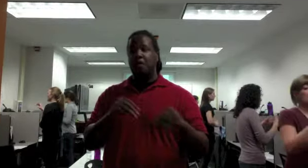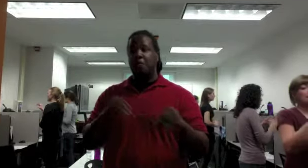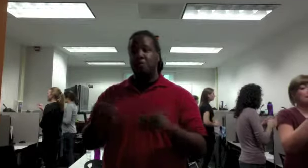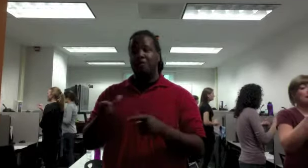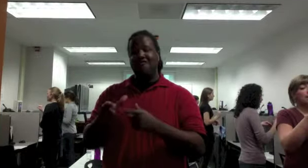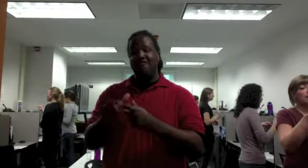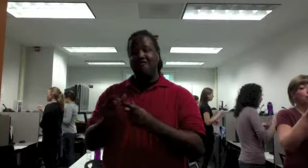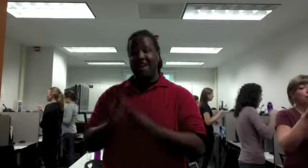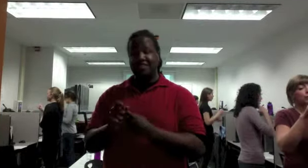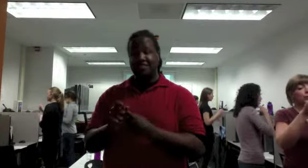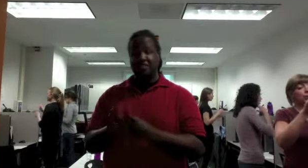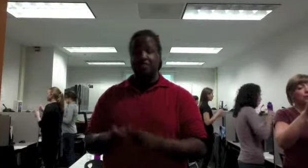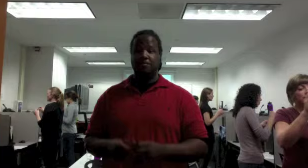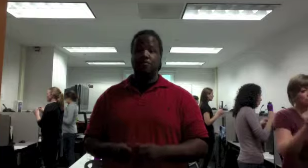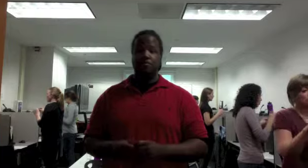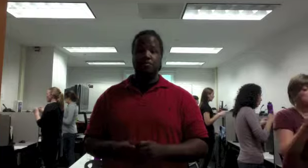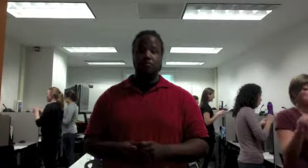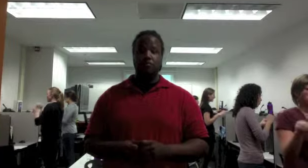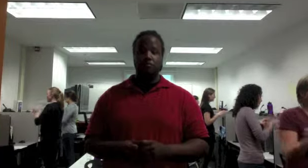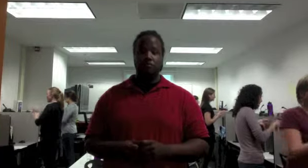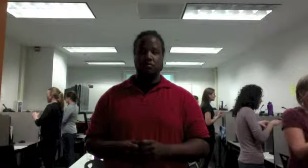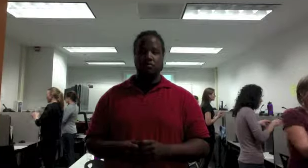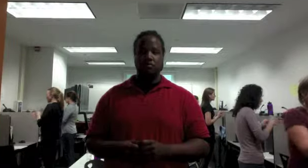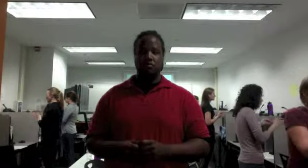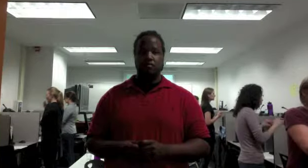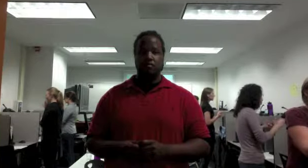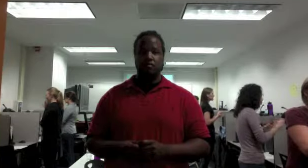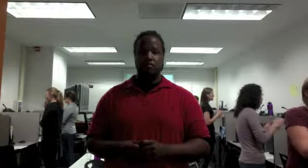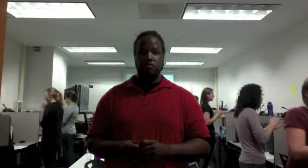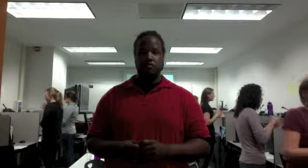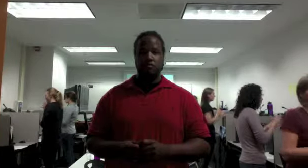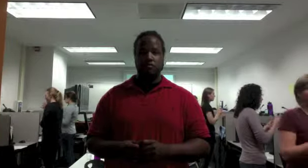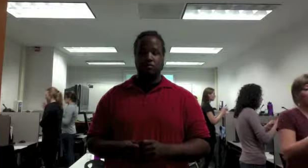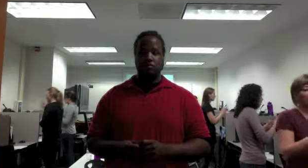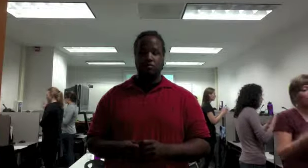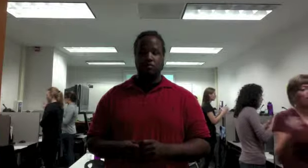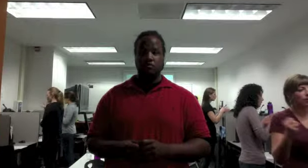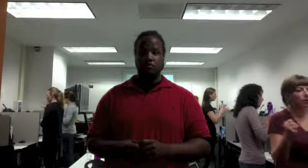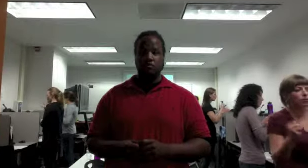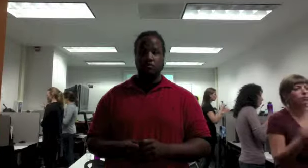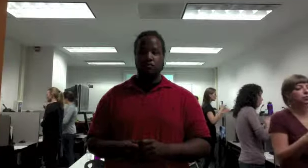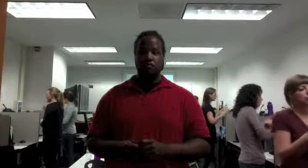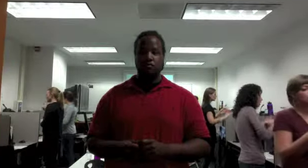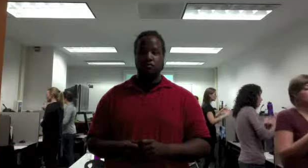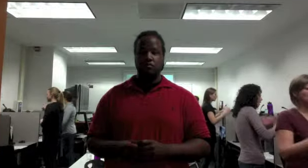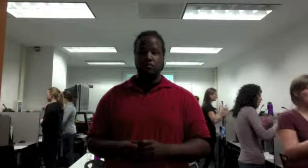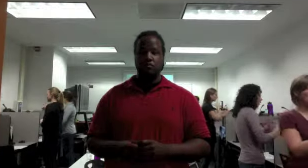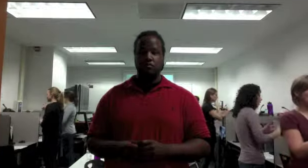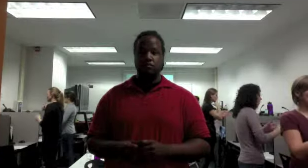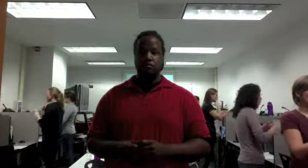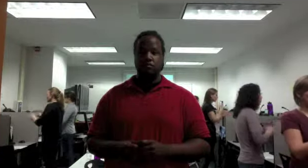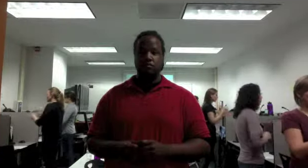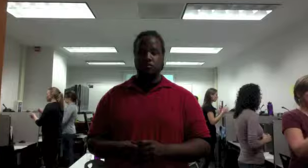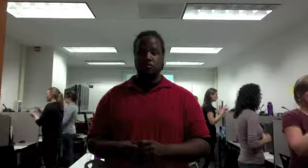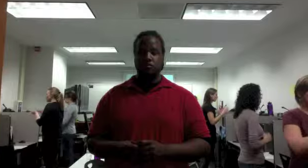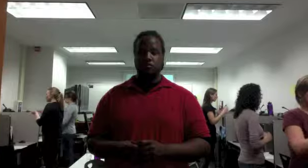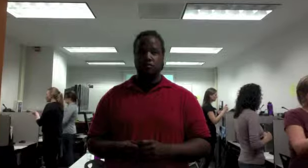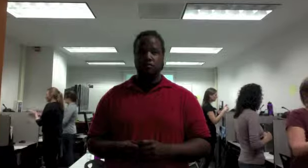faster. They're moving faster. So they're more active to get whatever you're trying to get off that